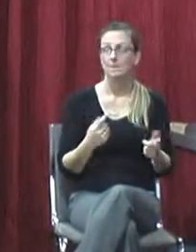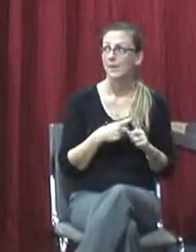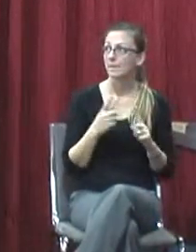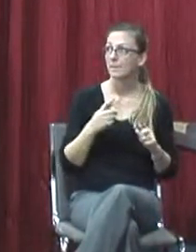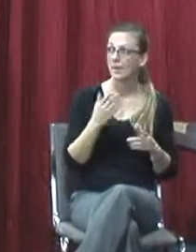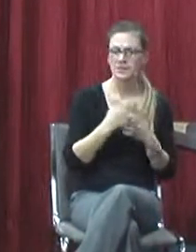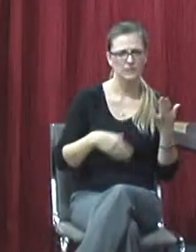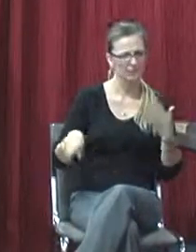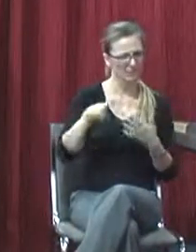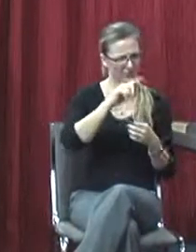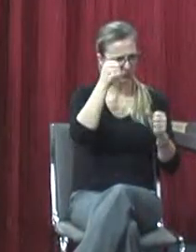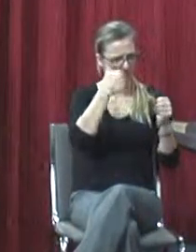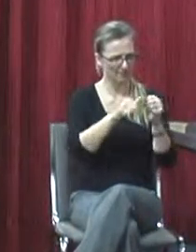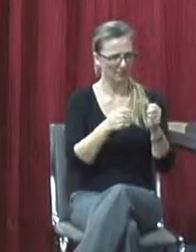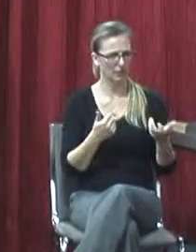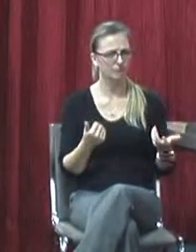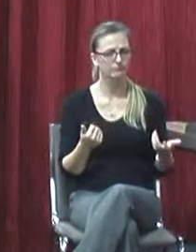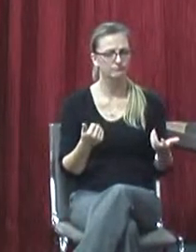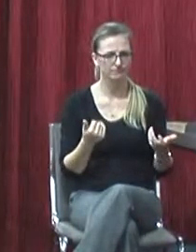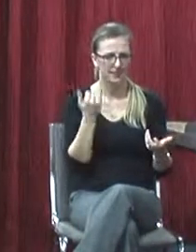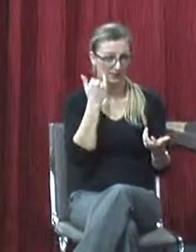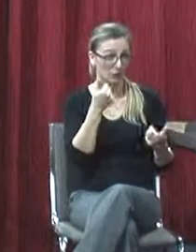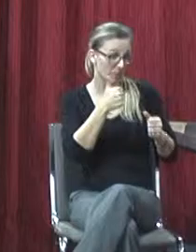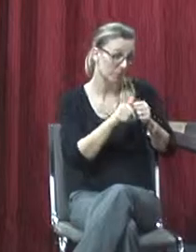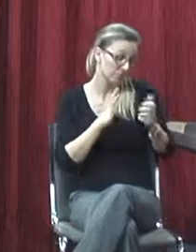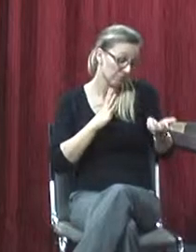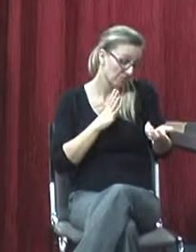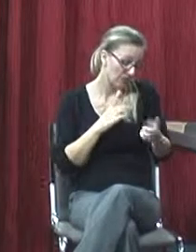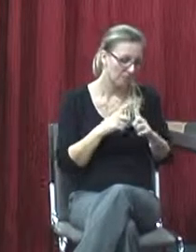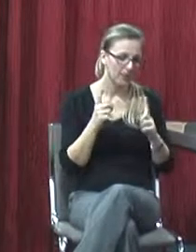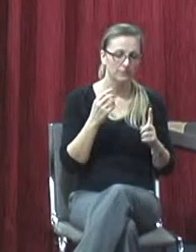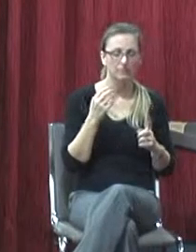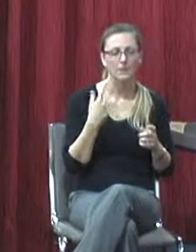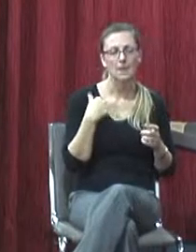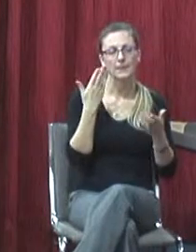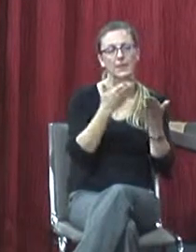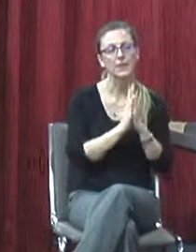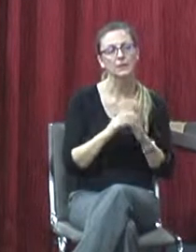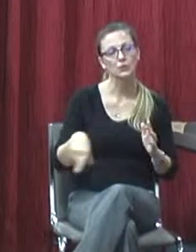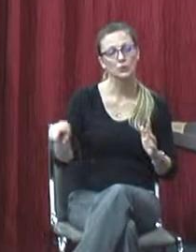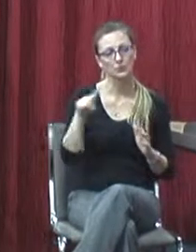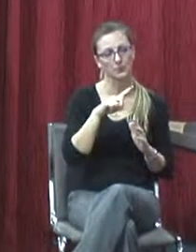So some of you remember this. If you do, that's fine. But I'm going to ask you the question.